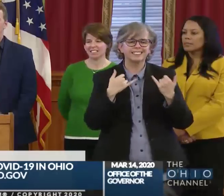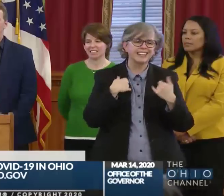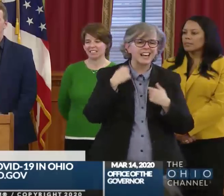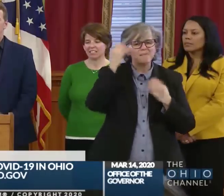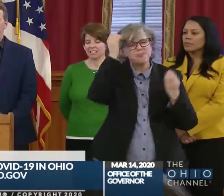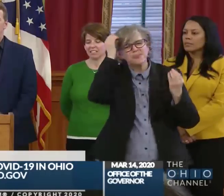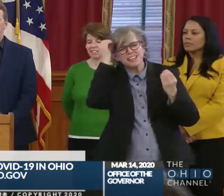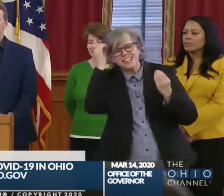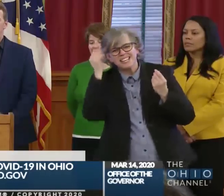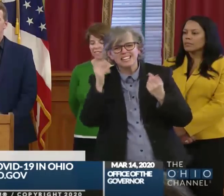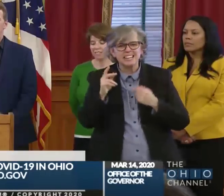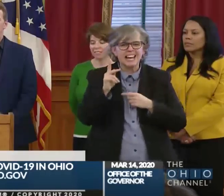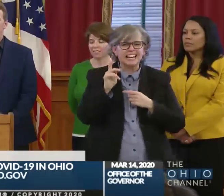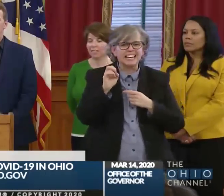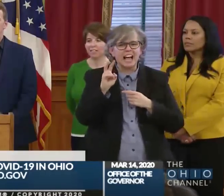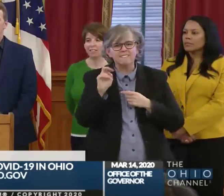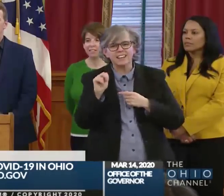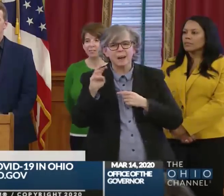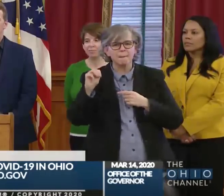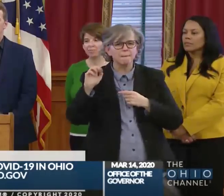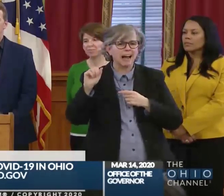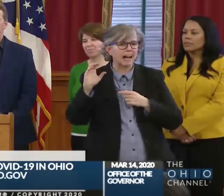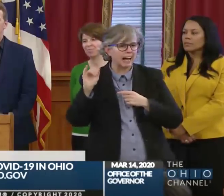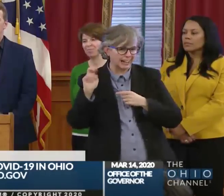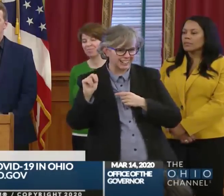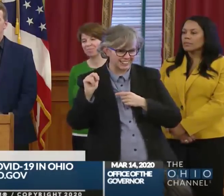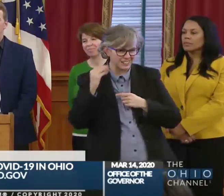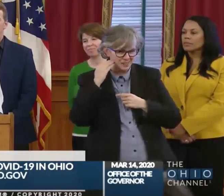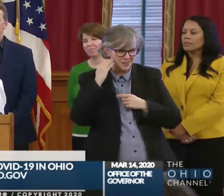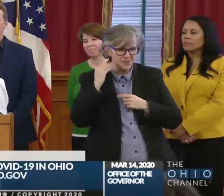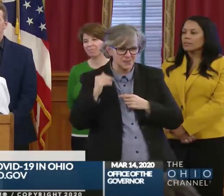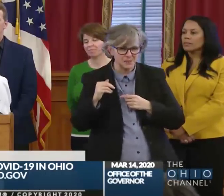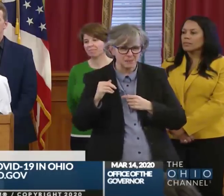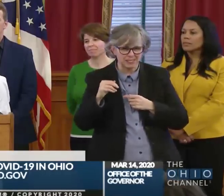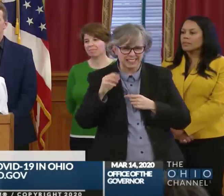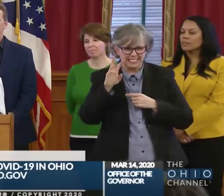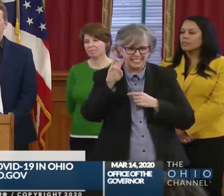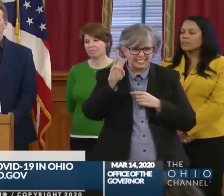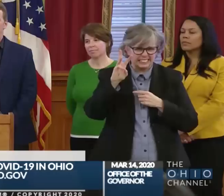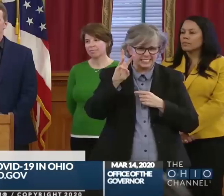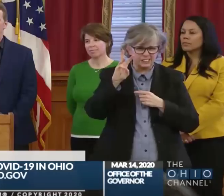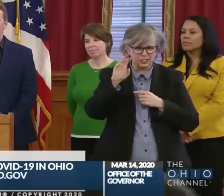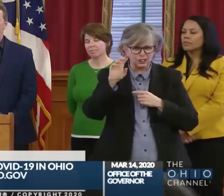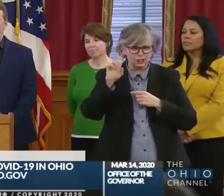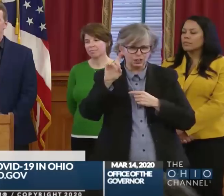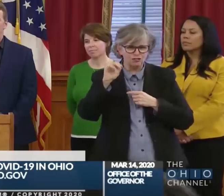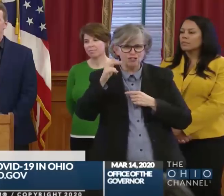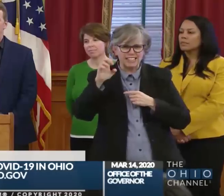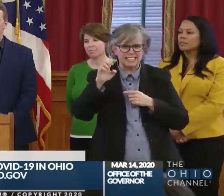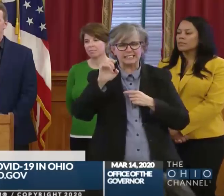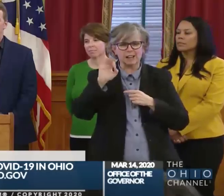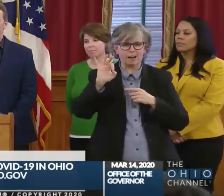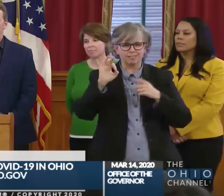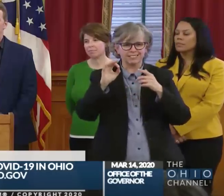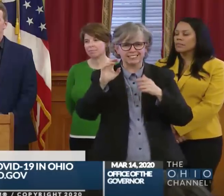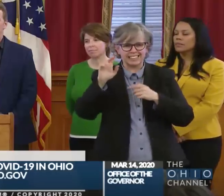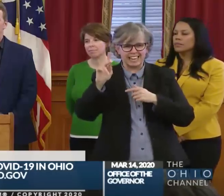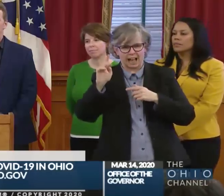be used here. But the fact is, what we're doing, these measures seem so drastic, and when you're